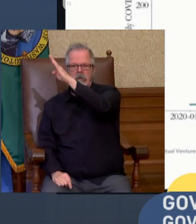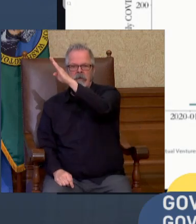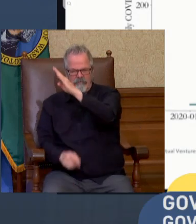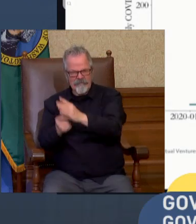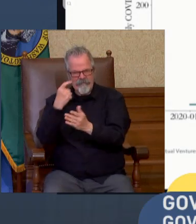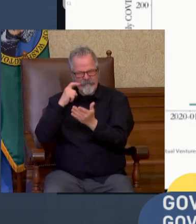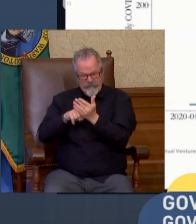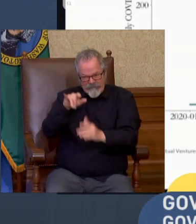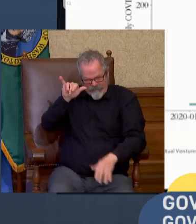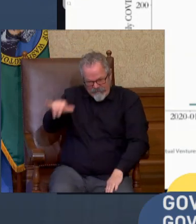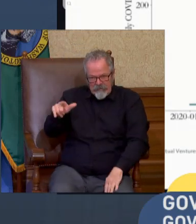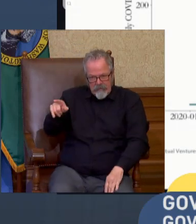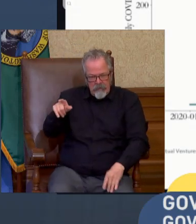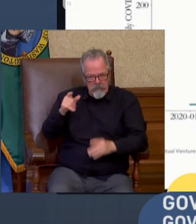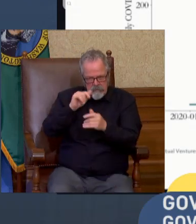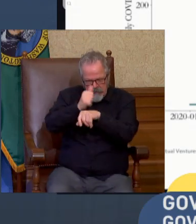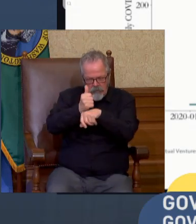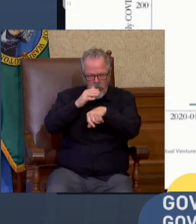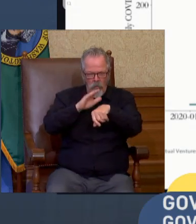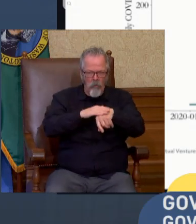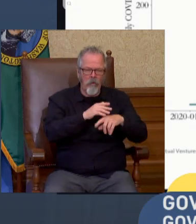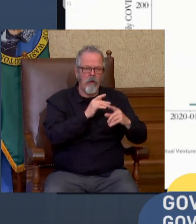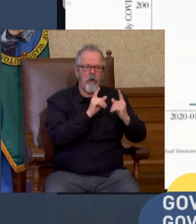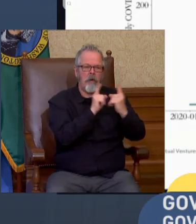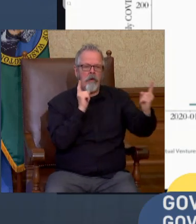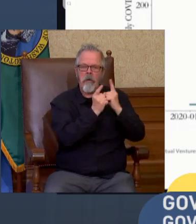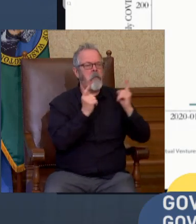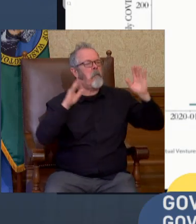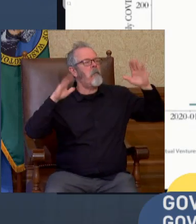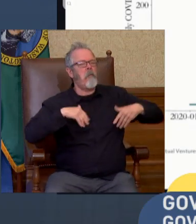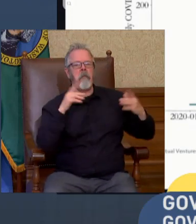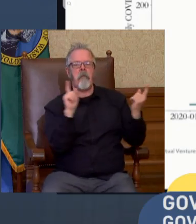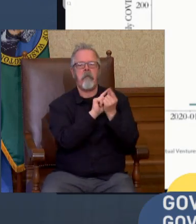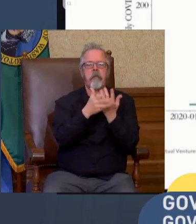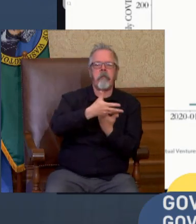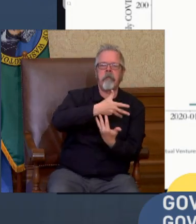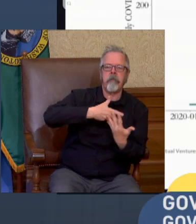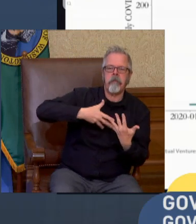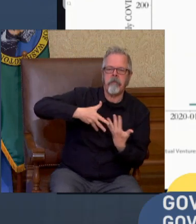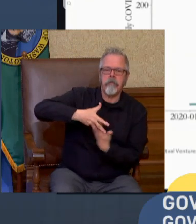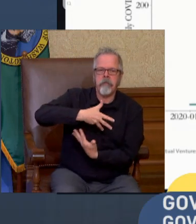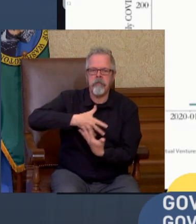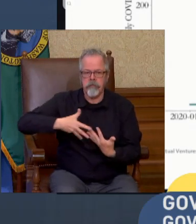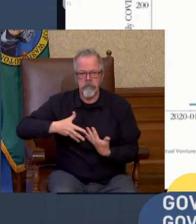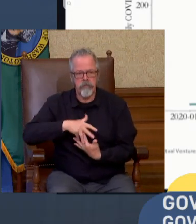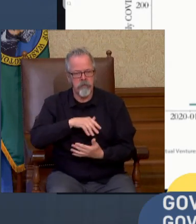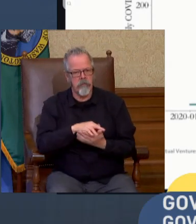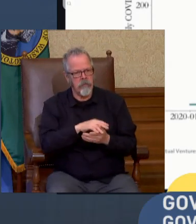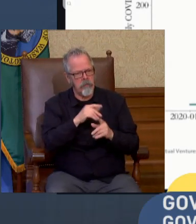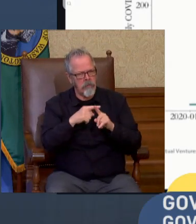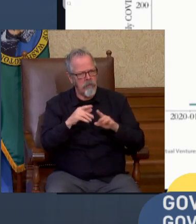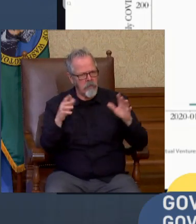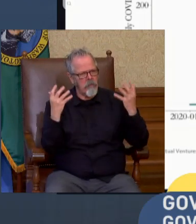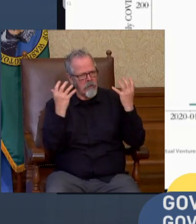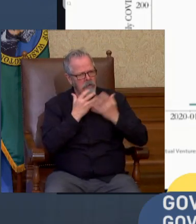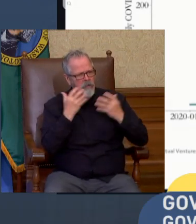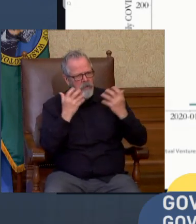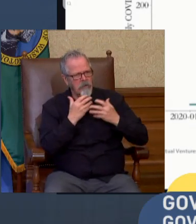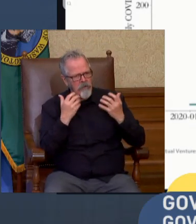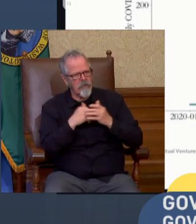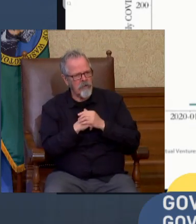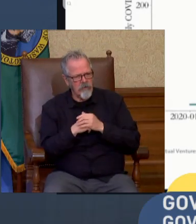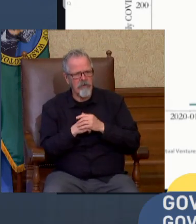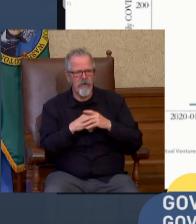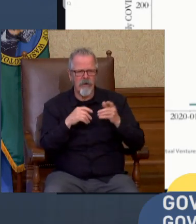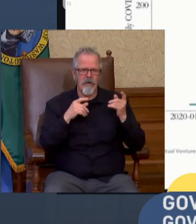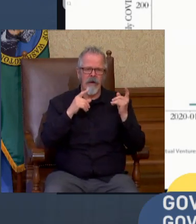I mean that. It means hundreds of people will die. And I have to tell you, I just don't think we can become inured to